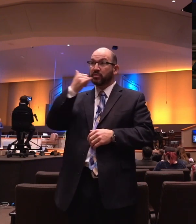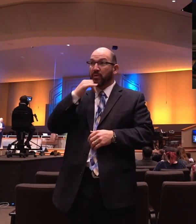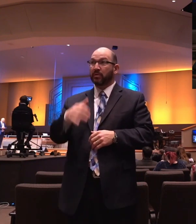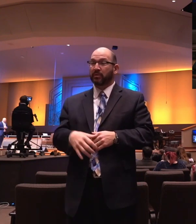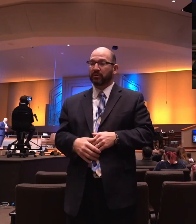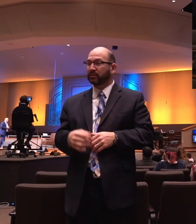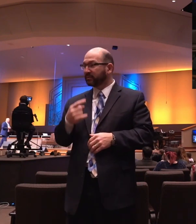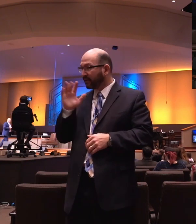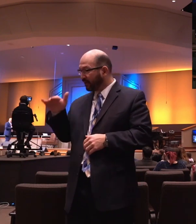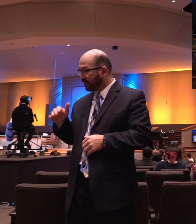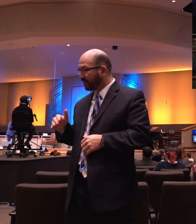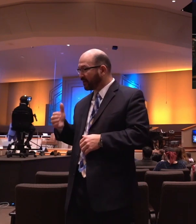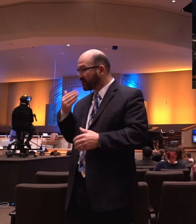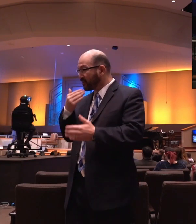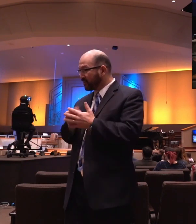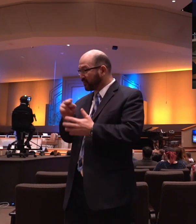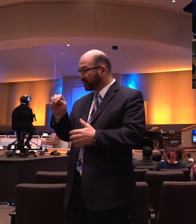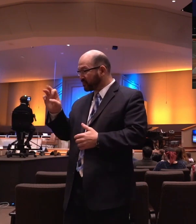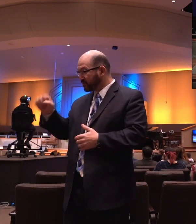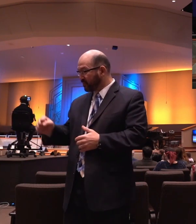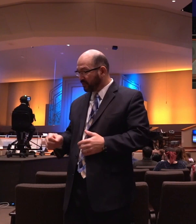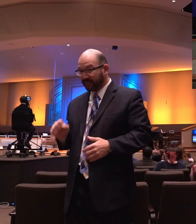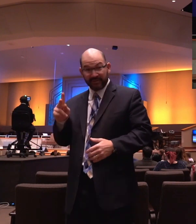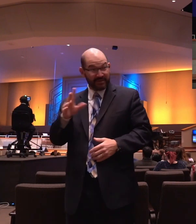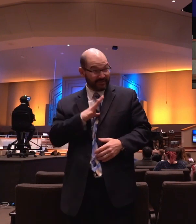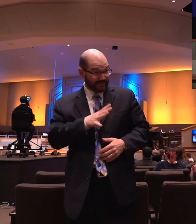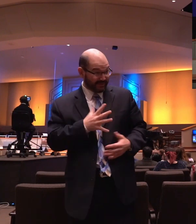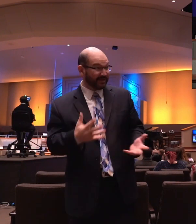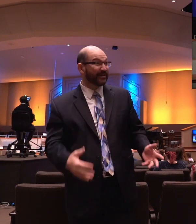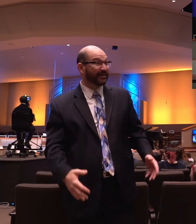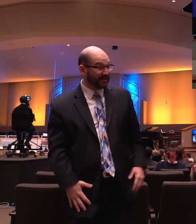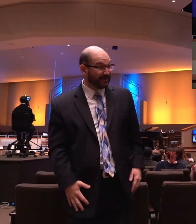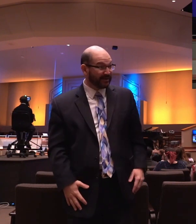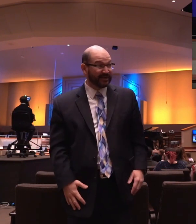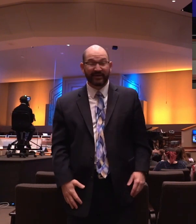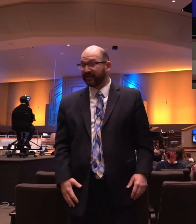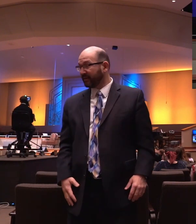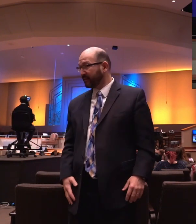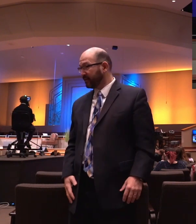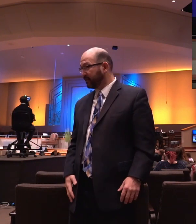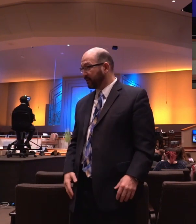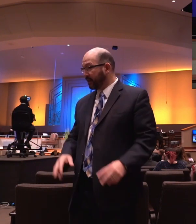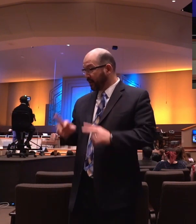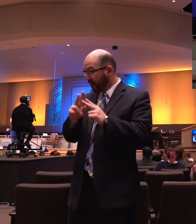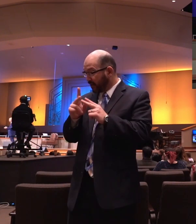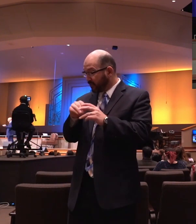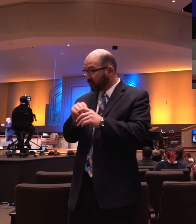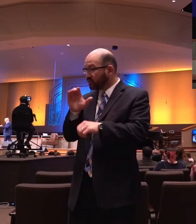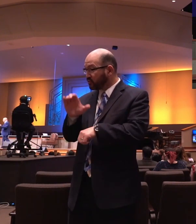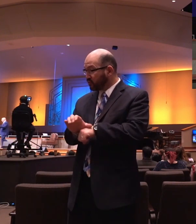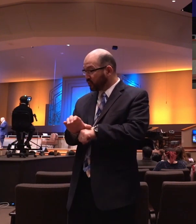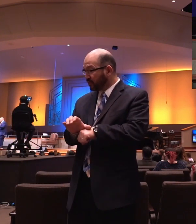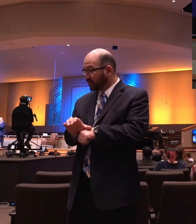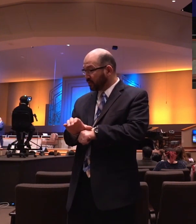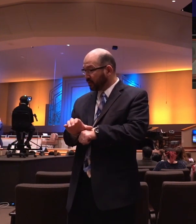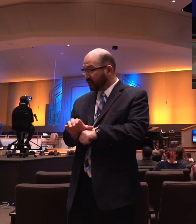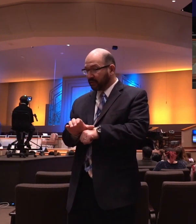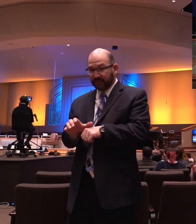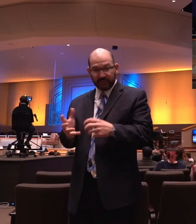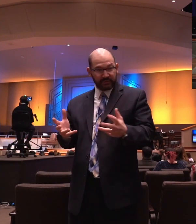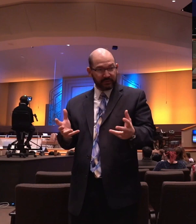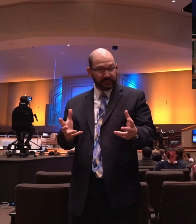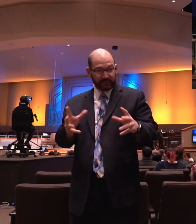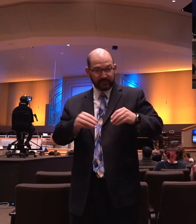And he said, hey, I got some good news for you. I said, okay. He said, a couple in the church just got some